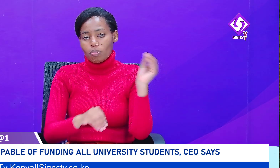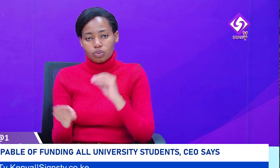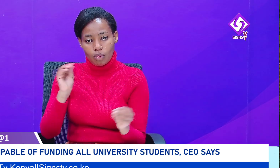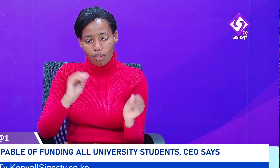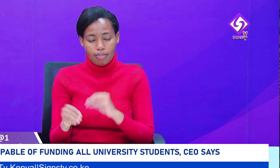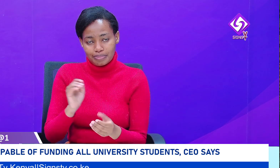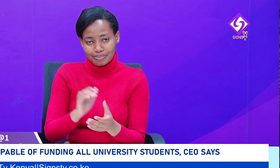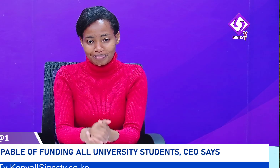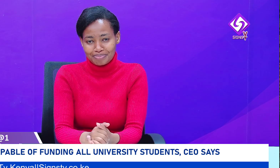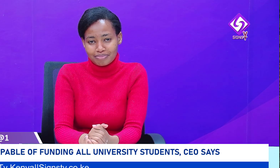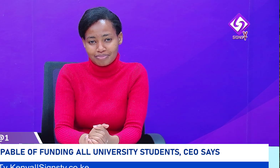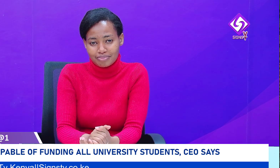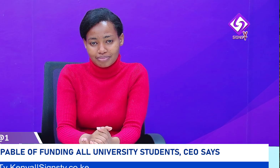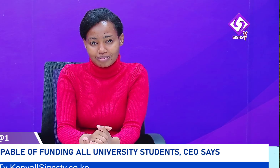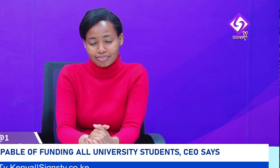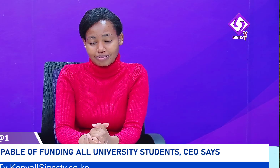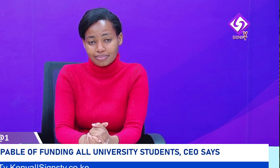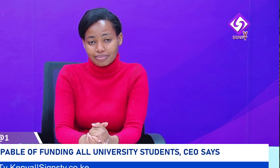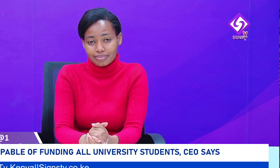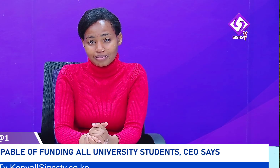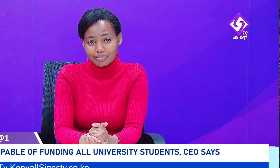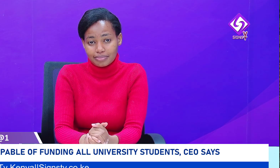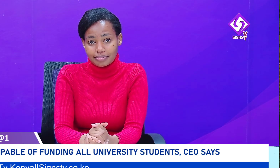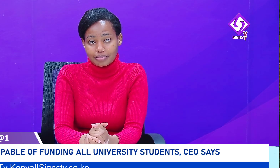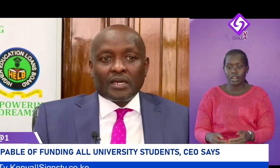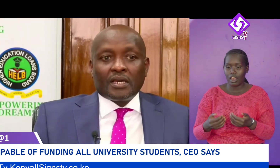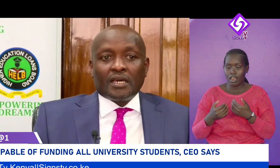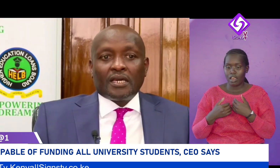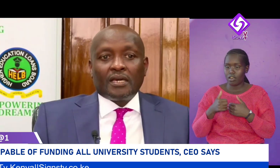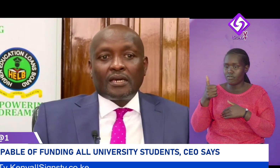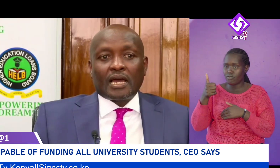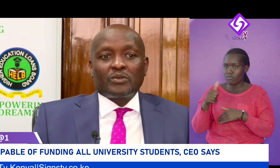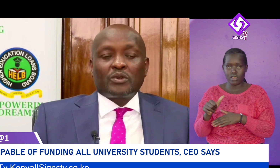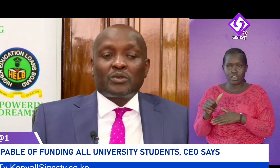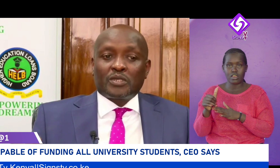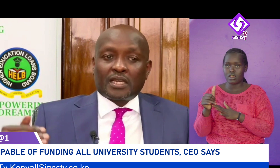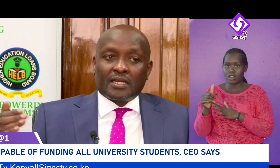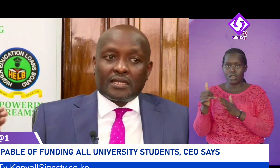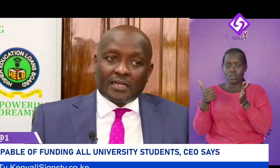loans, and household contributions. As we go to second